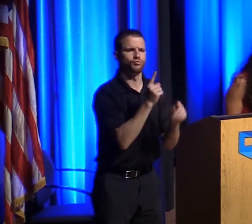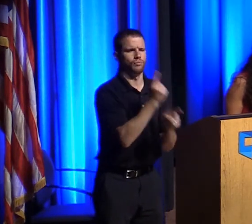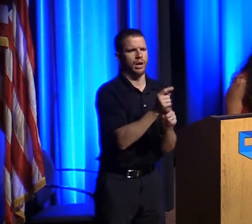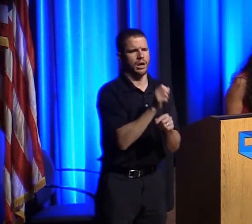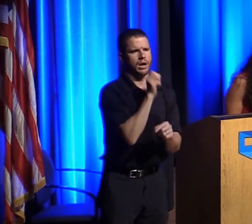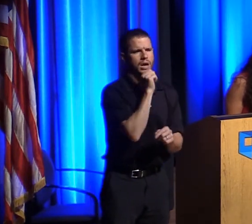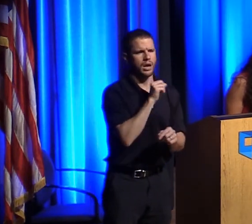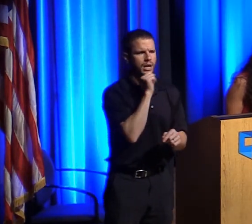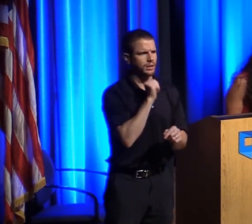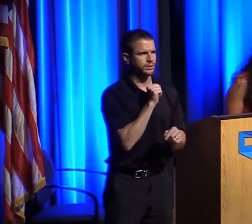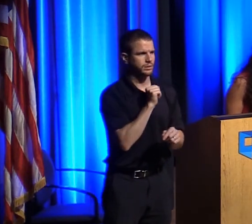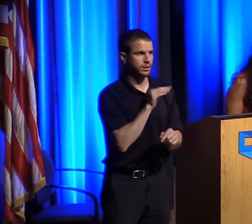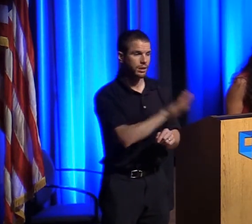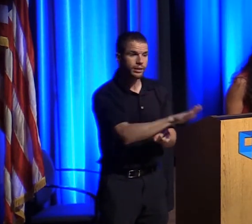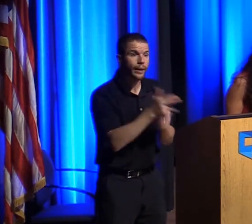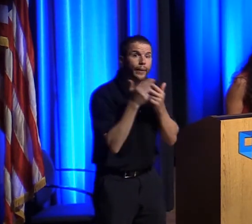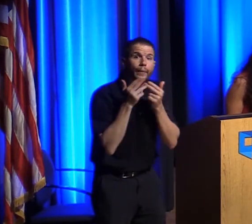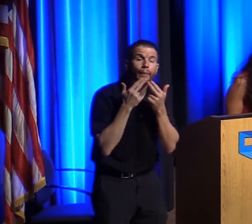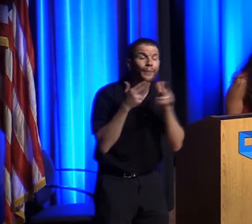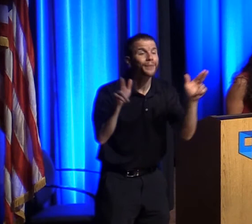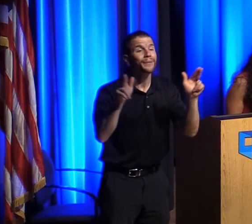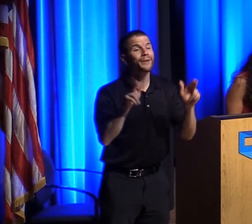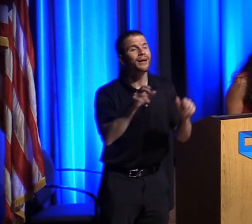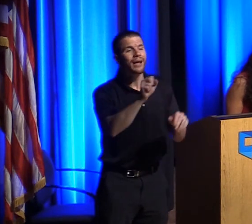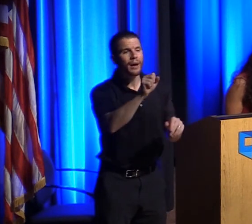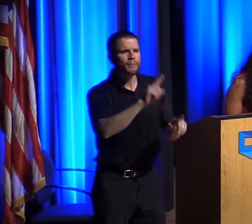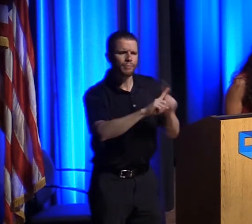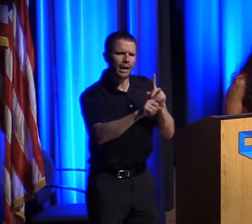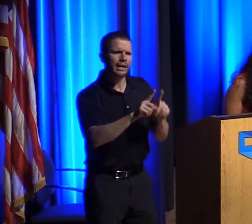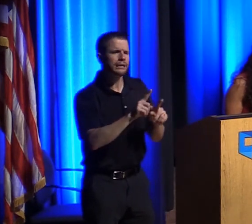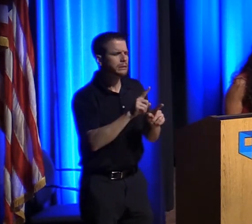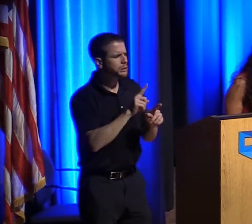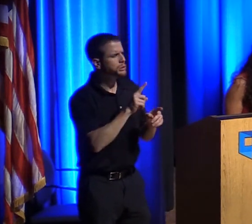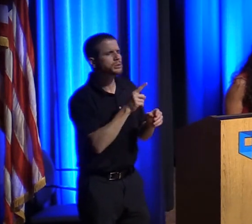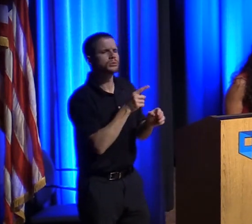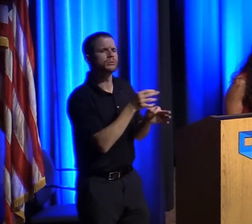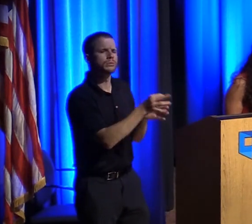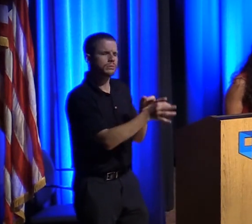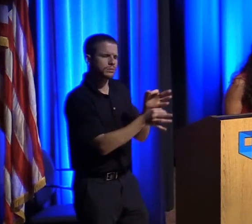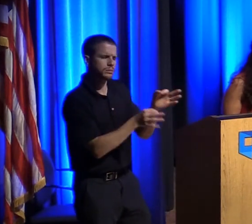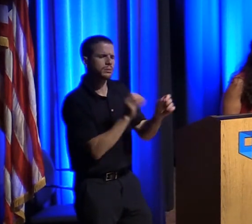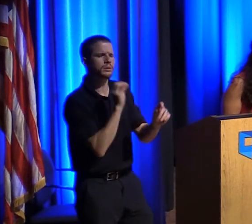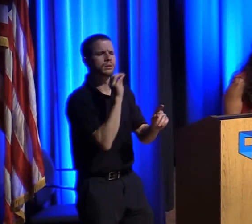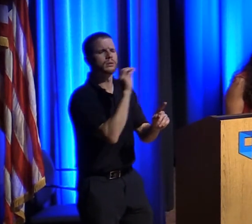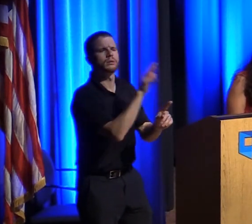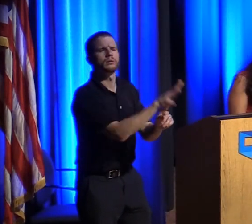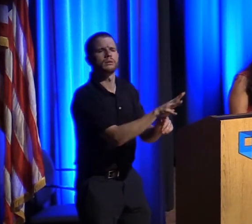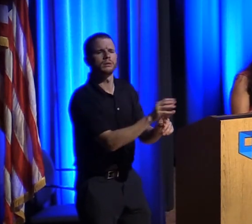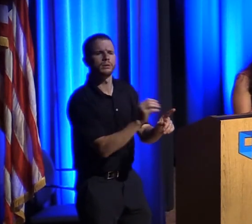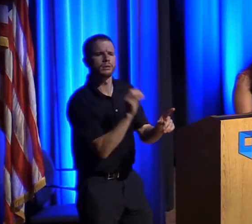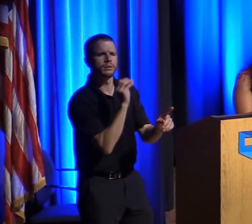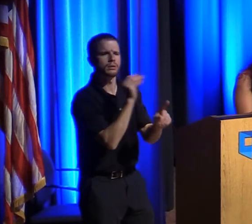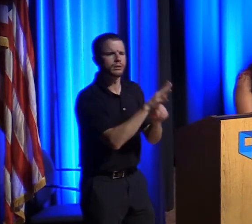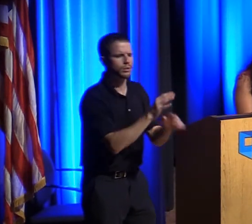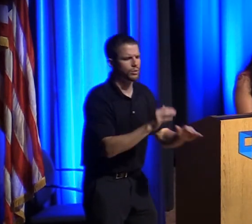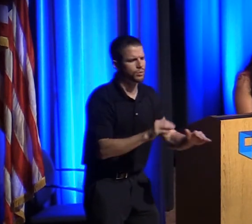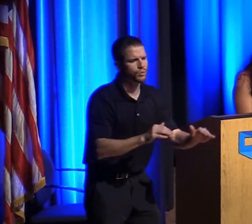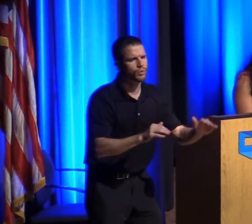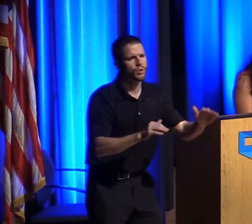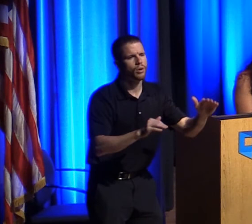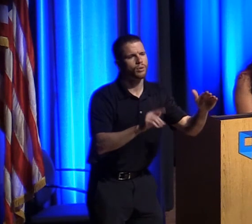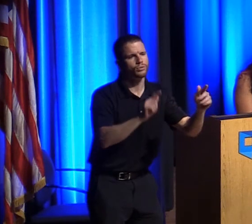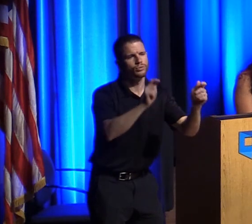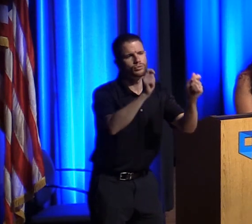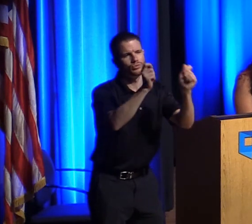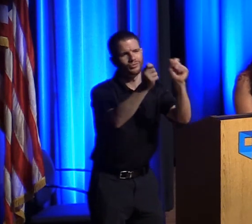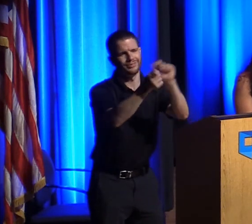from a very good place and is probably true for them, but their experience might change over time. So thank you. I know Louise